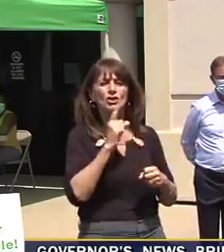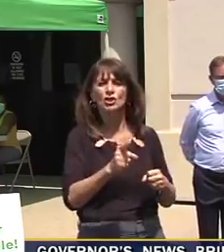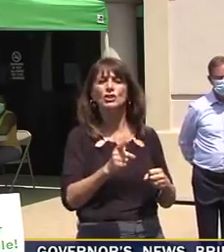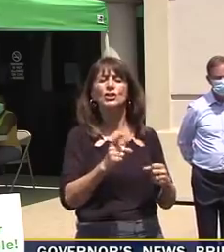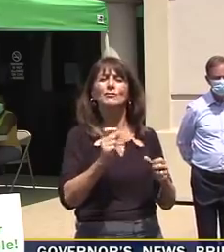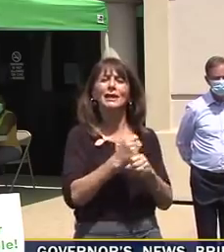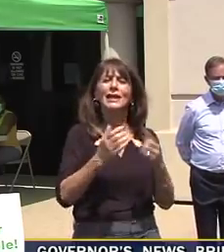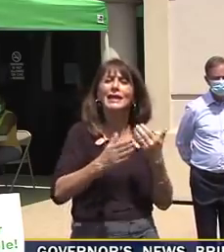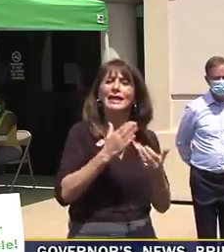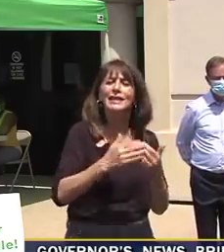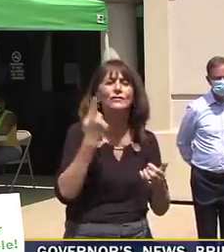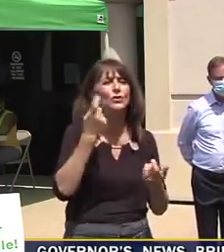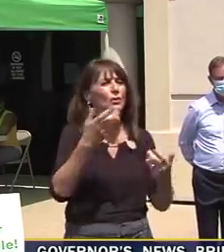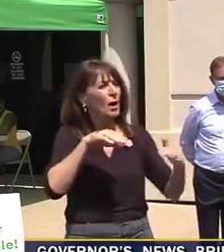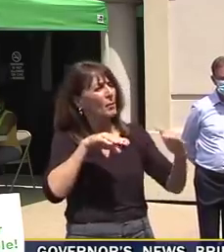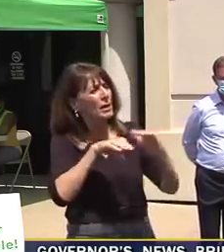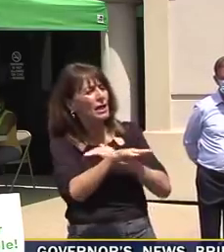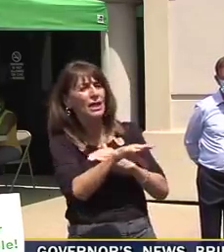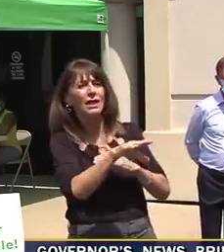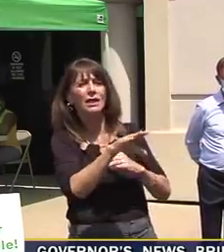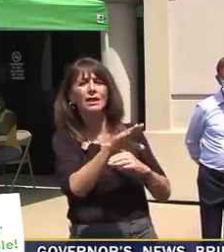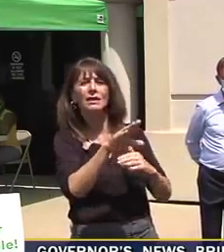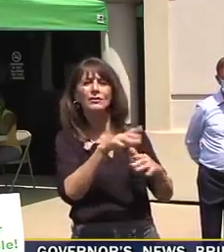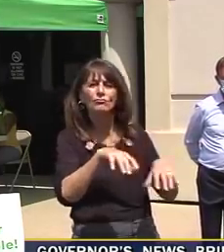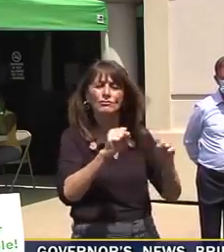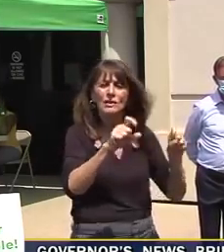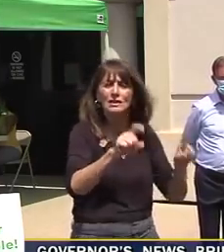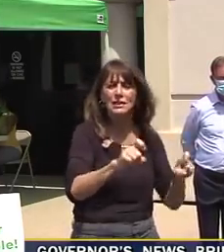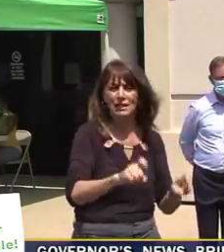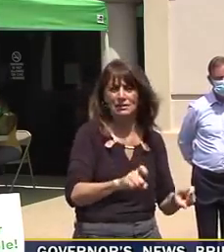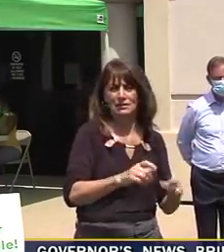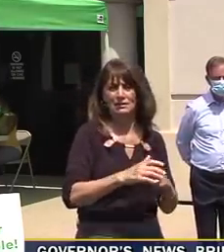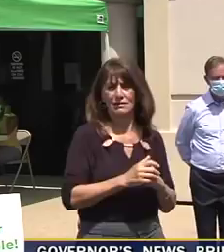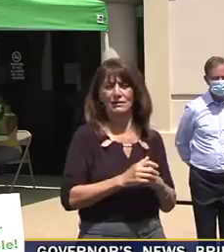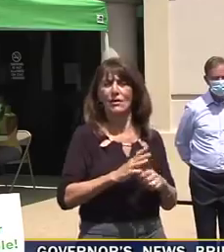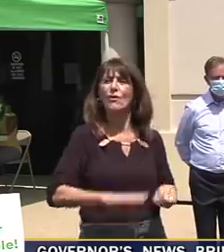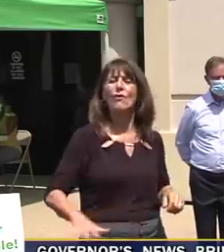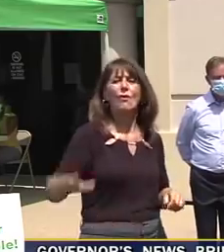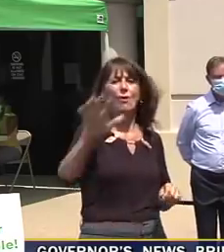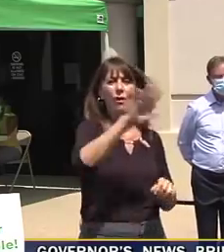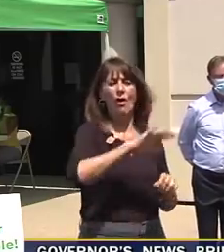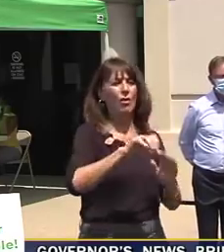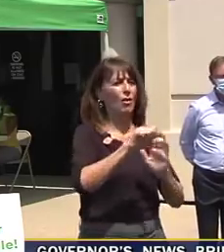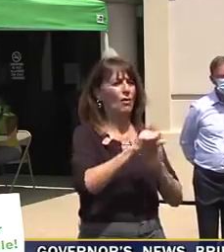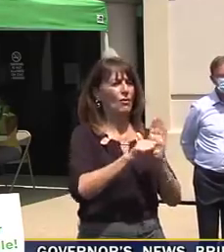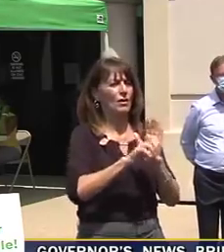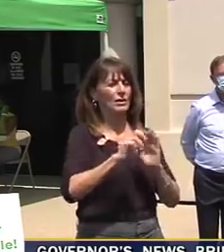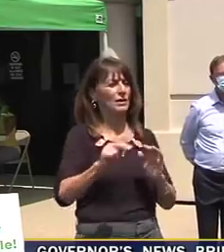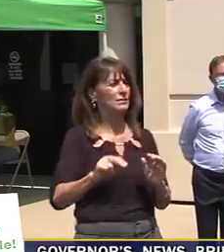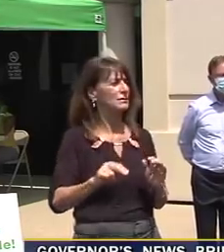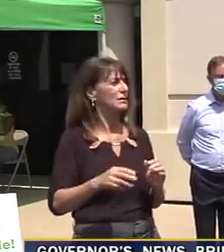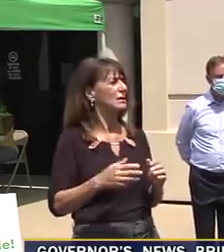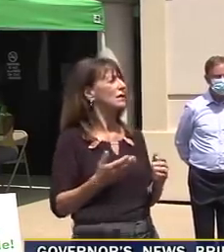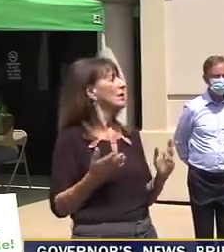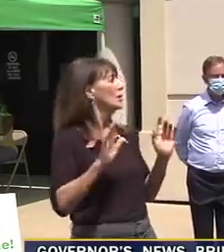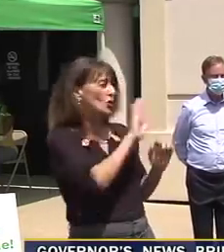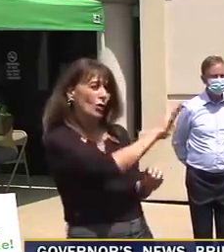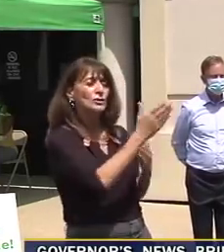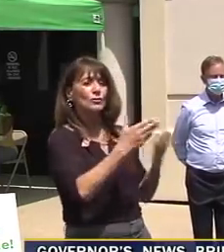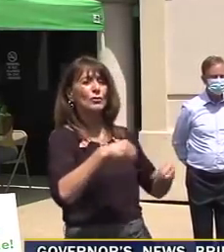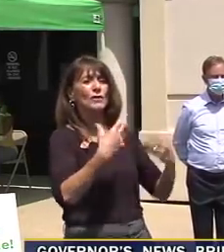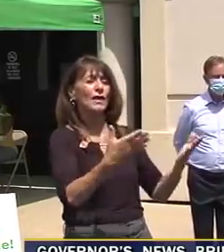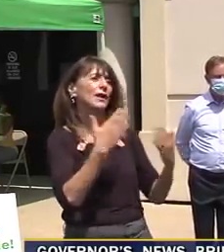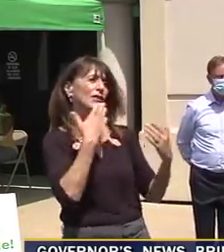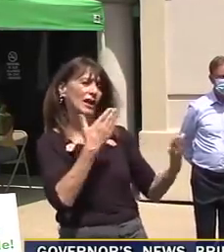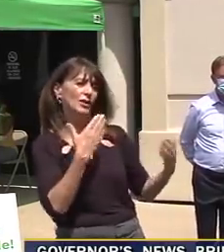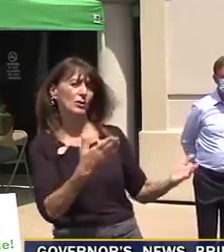for folks to do around the state, not only in the 22nd district here. So I thank you for the services that you provide, and though